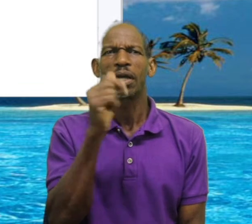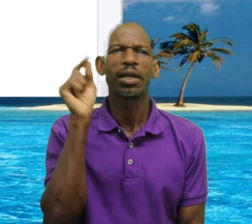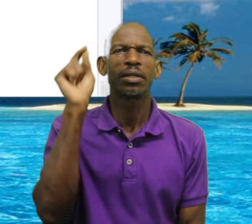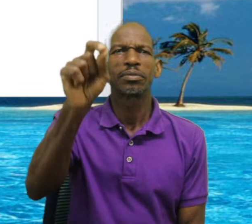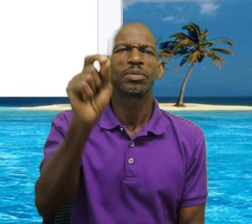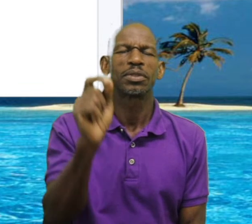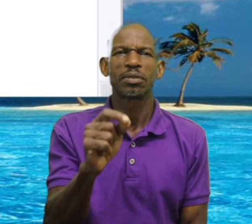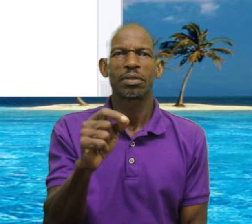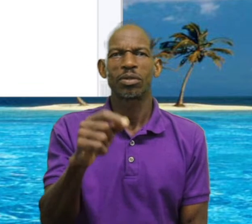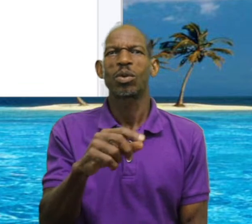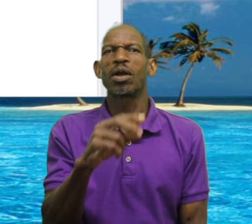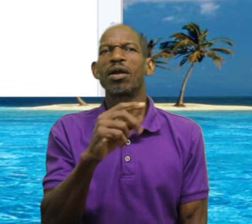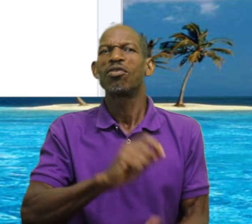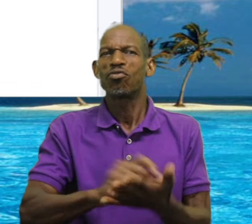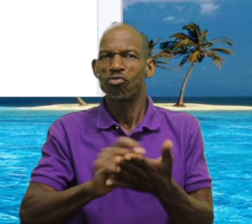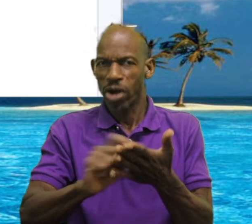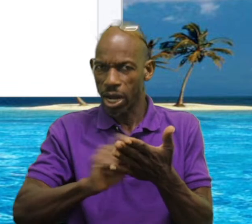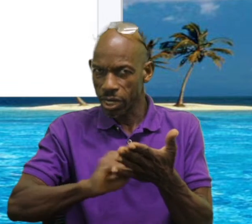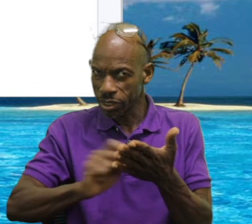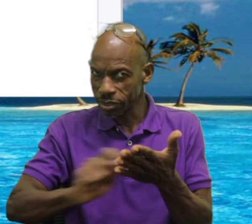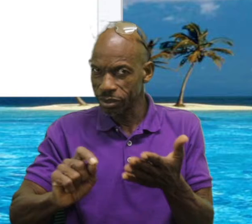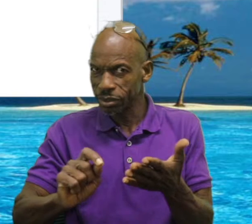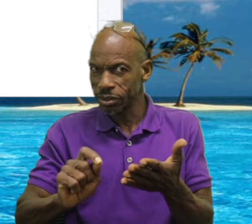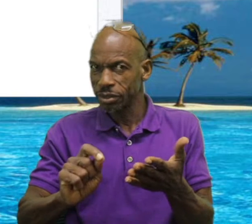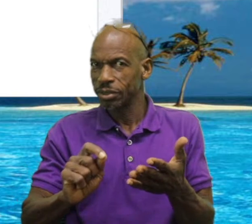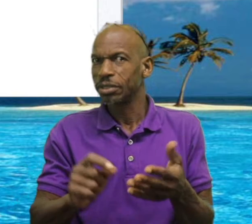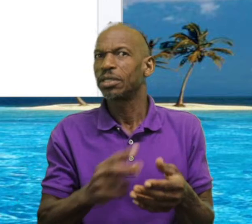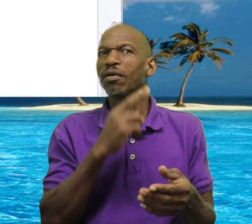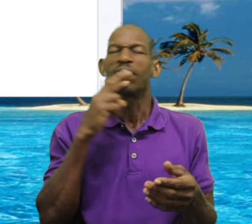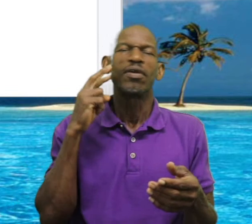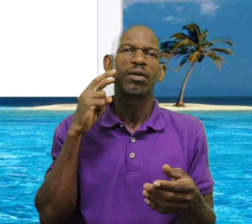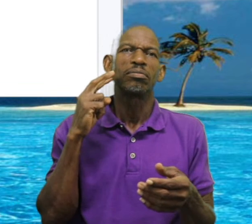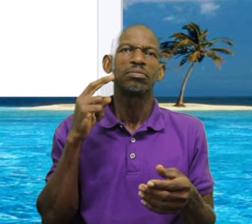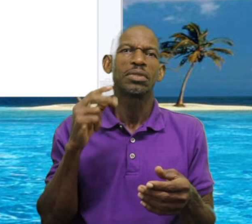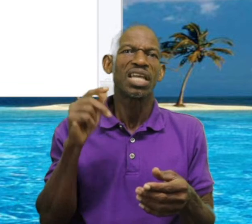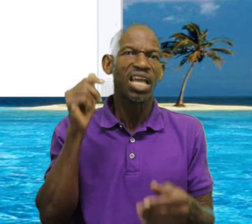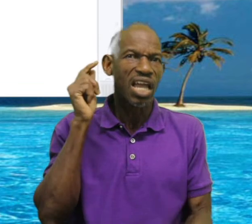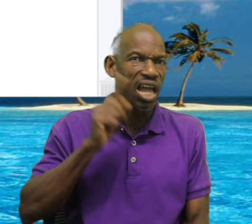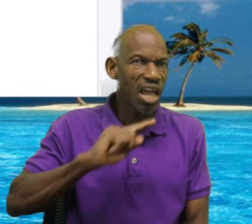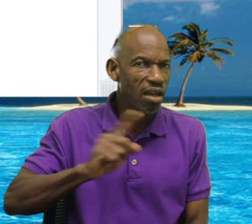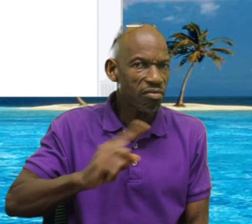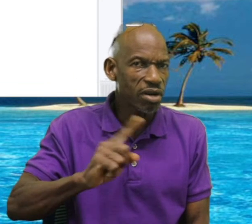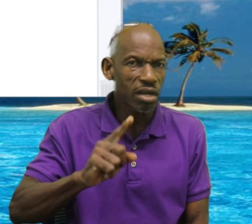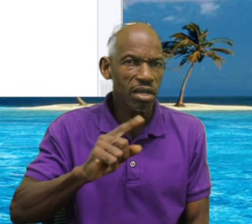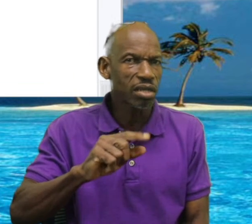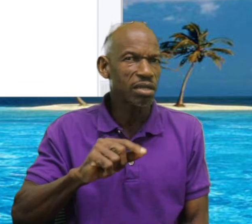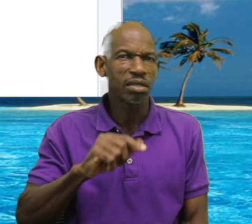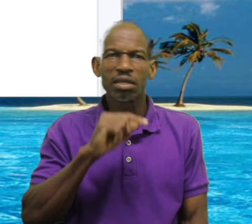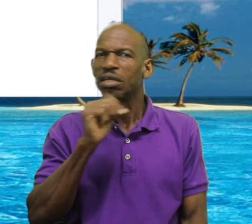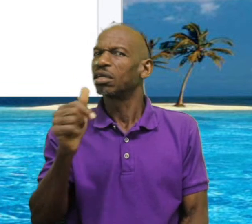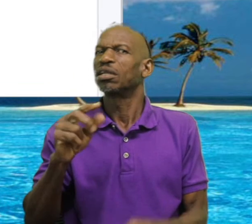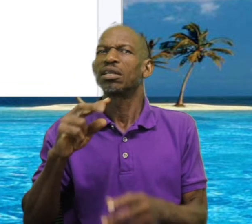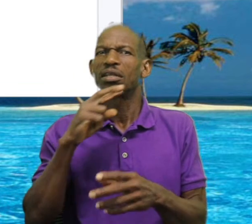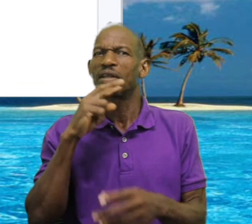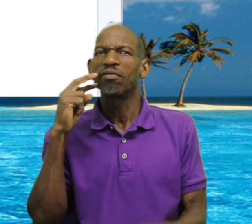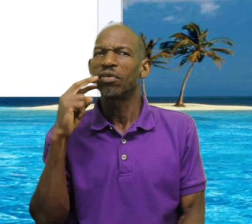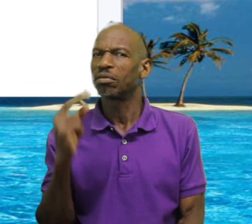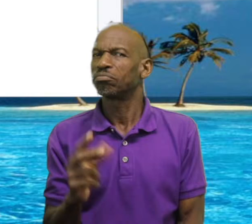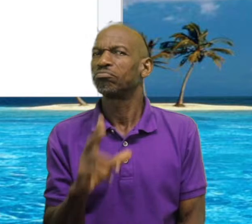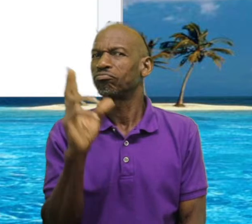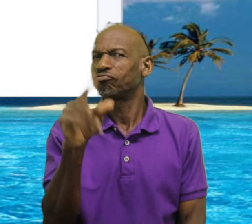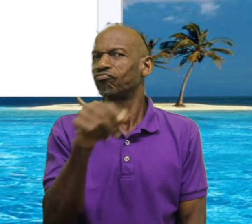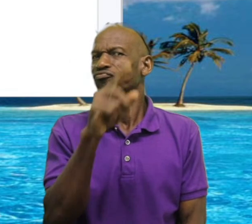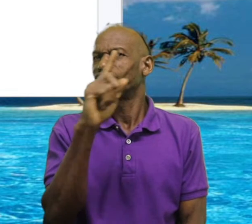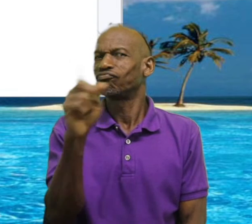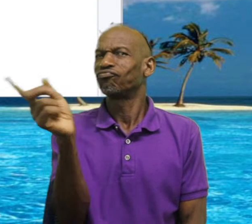Because write is a verb and every day is not a verb. Every day is not a verb. So I cannot